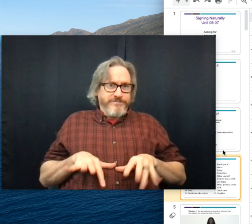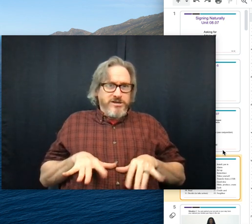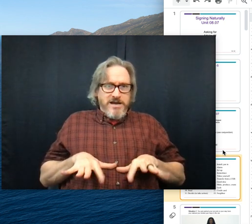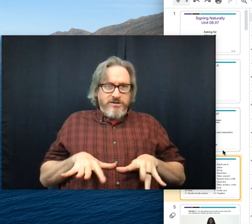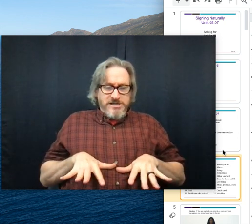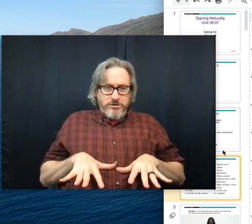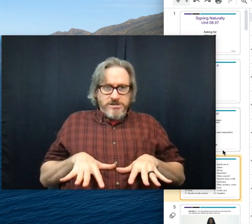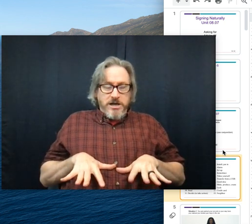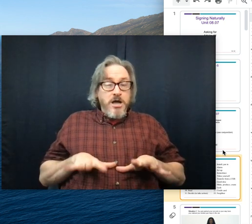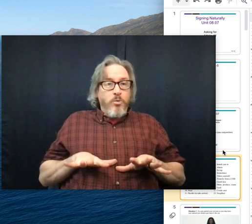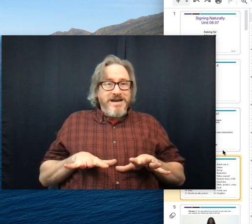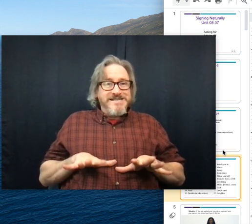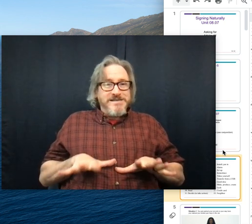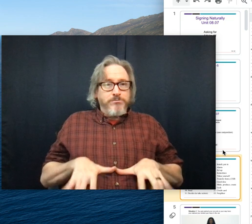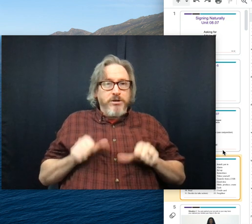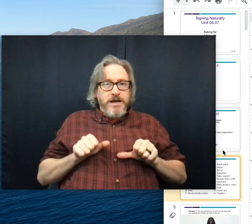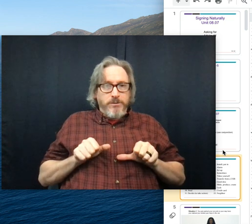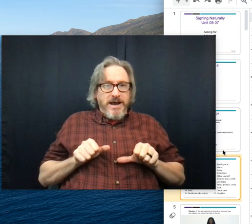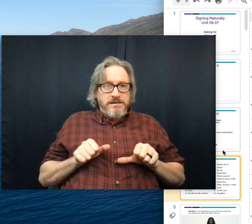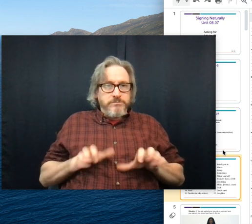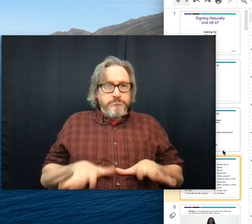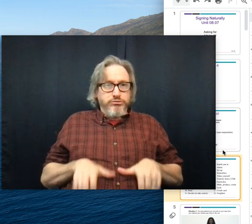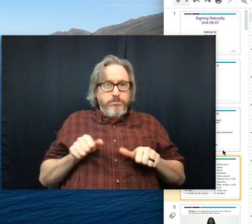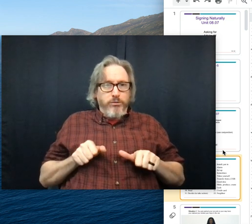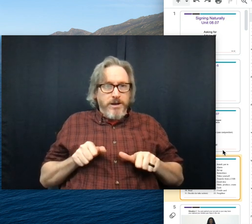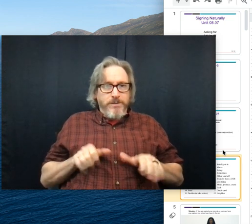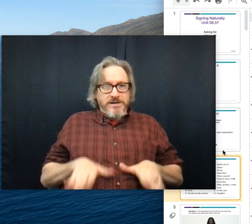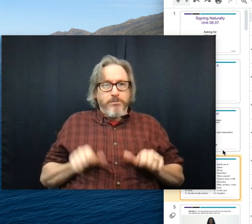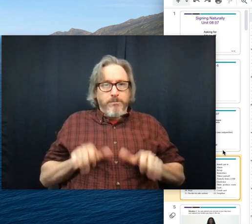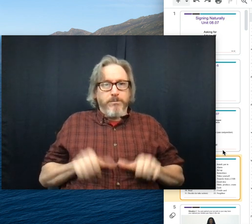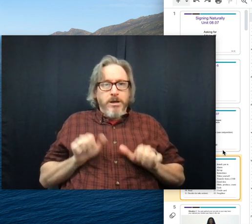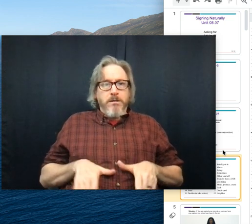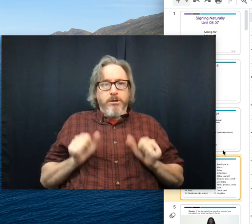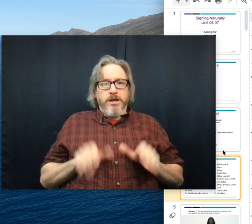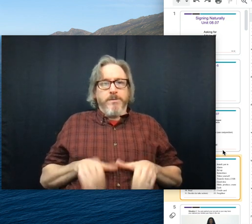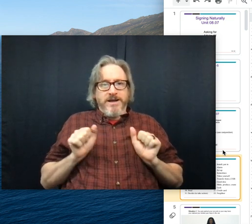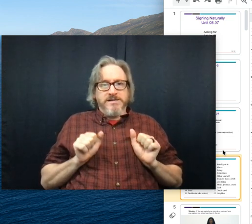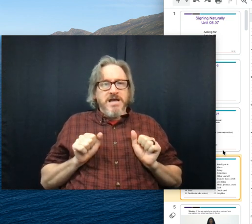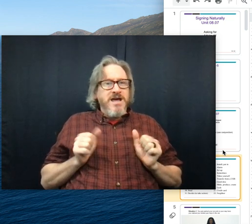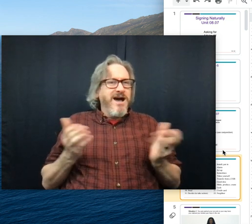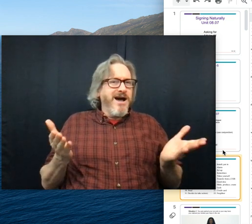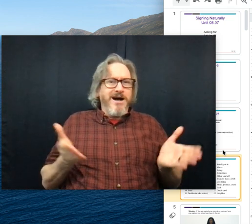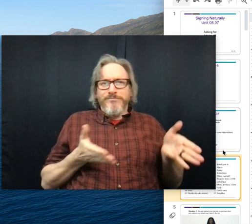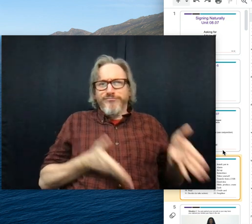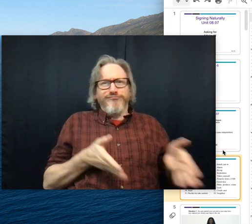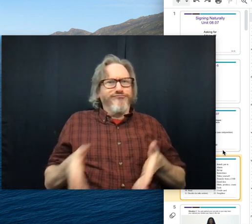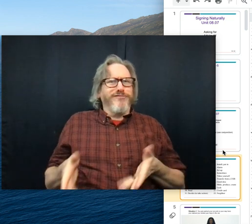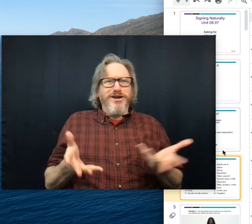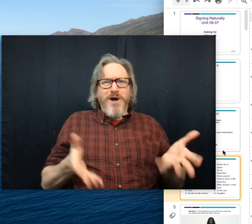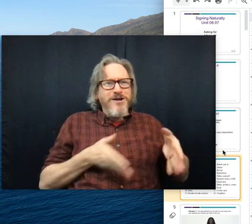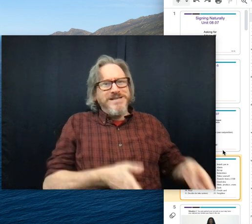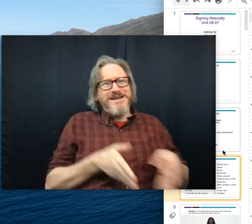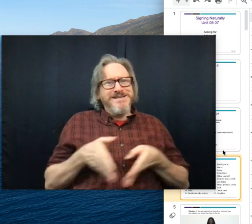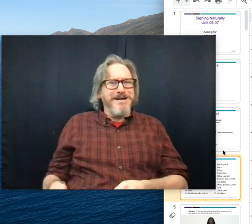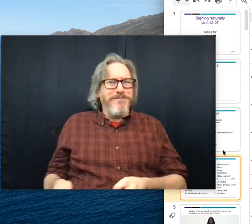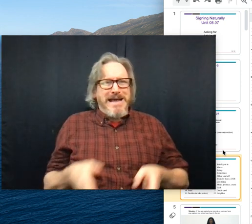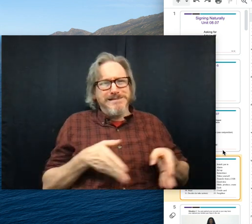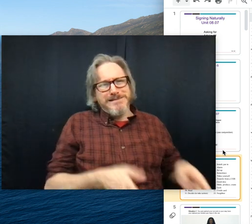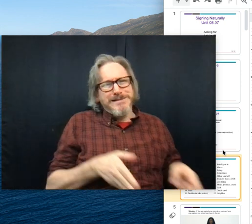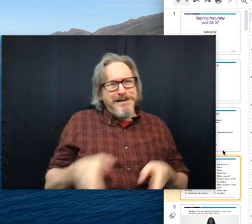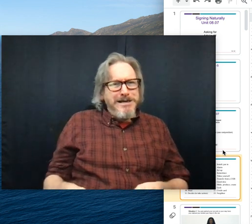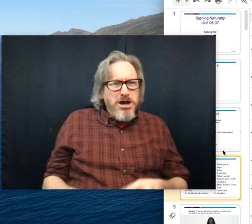Right? It kind of looks like Ursula. What it is pulling up your pants. Pulling up your pants. Pulling up your pants. How do we tend to